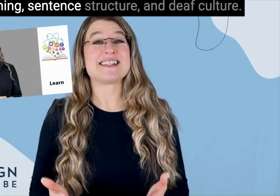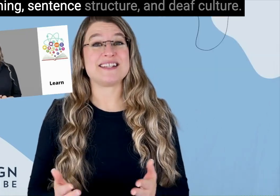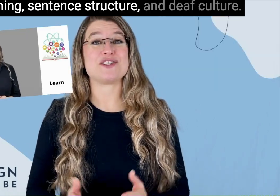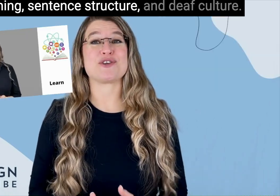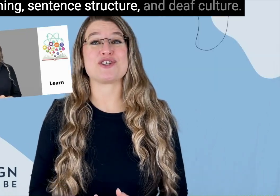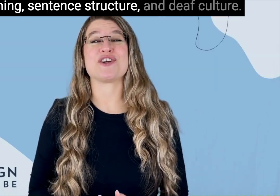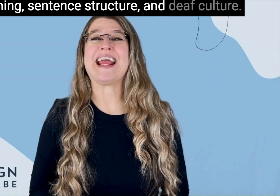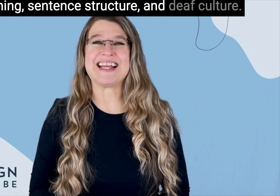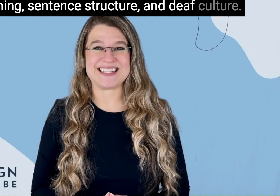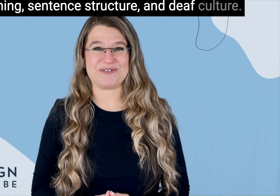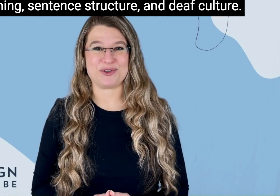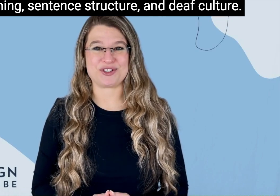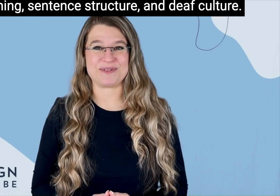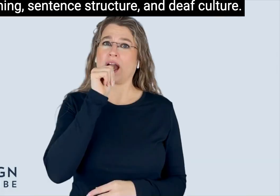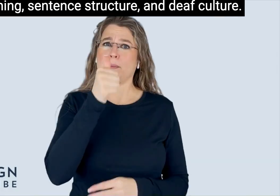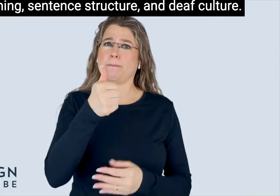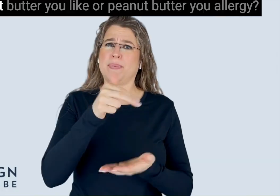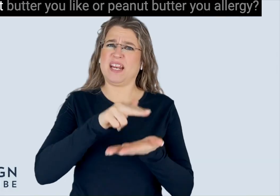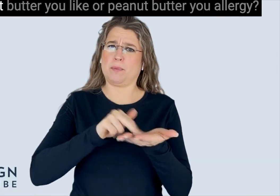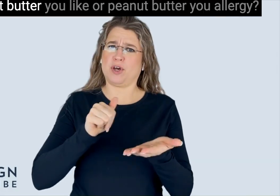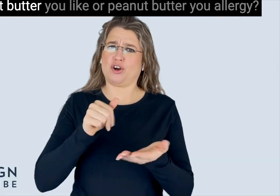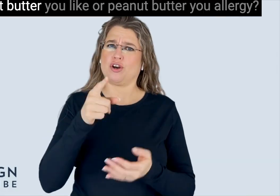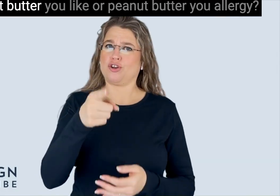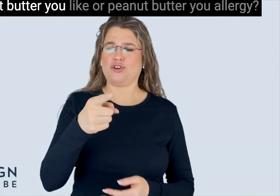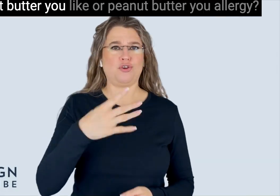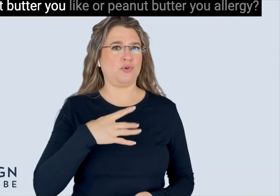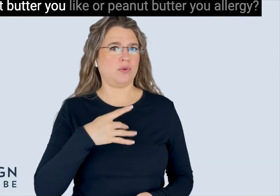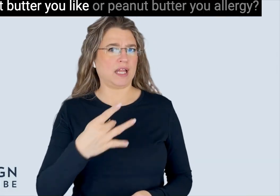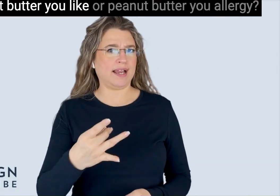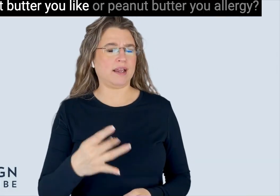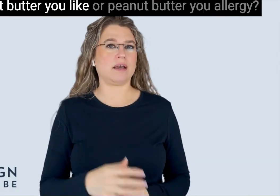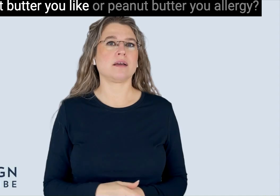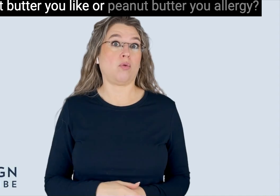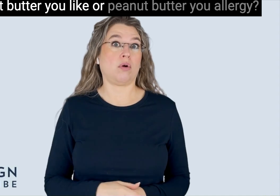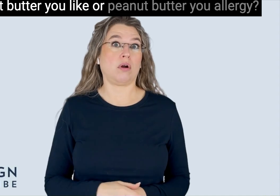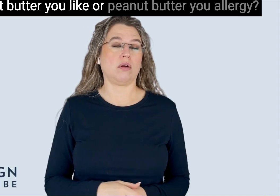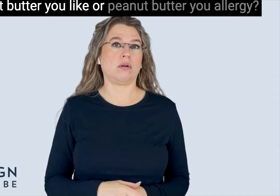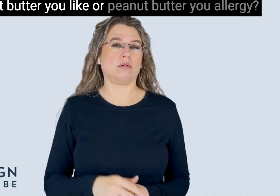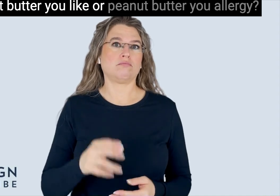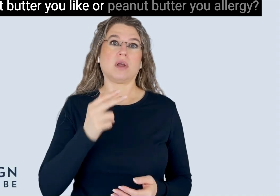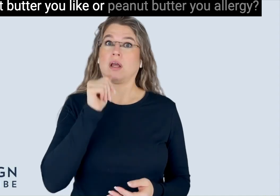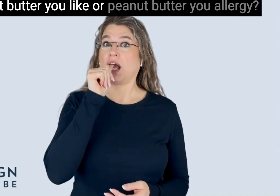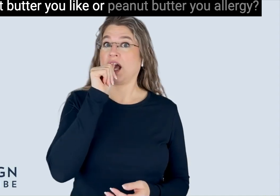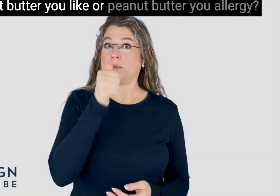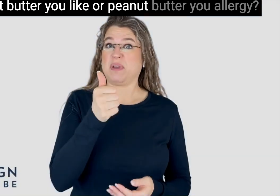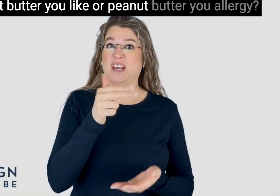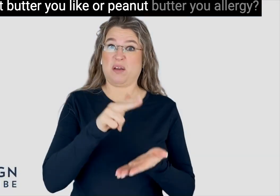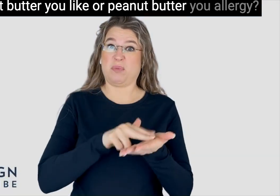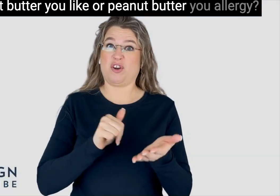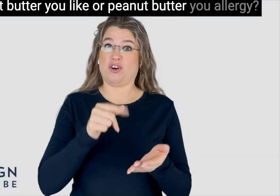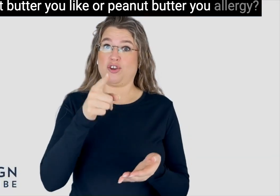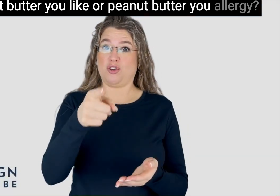sentence structure, and deaf culture. Peanut butter you like, or peanut butter